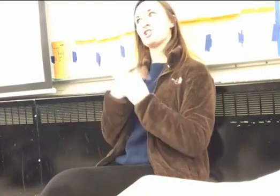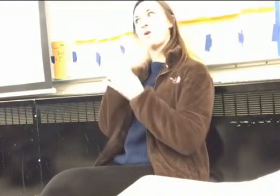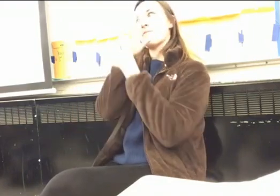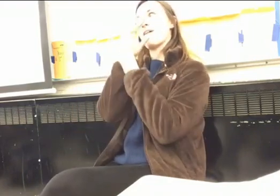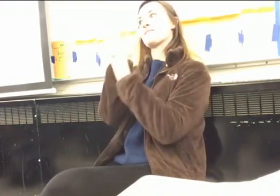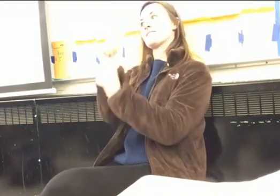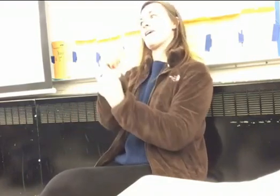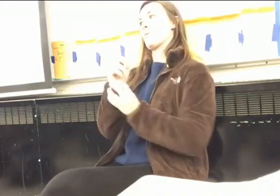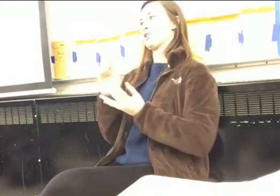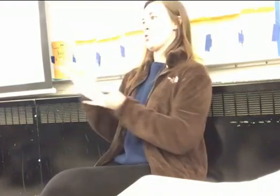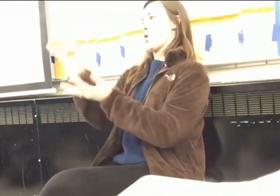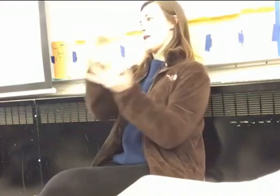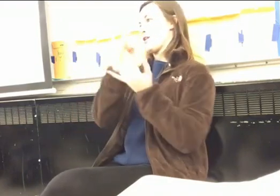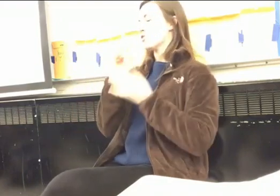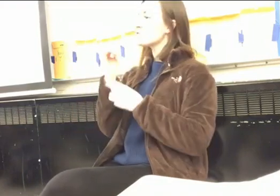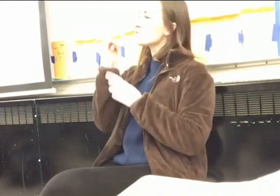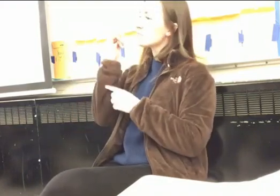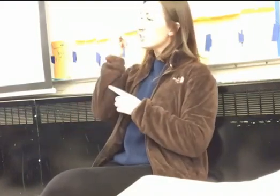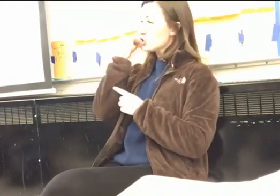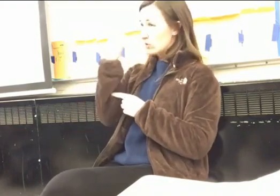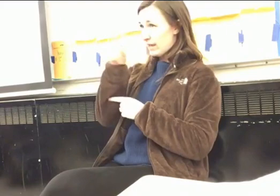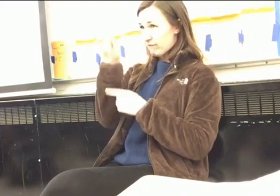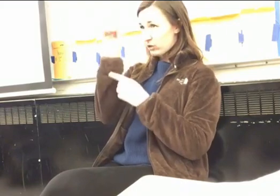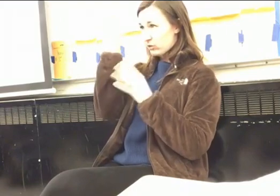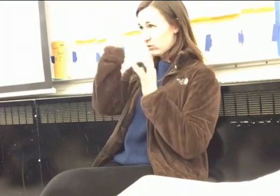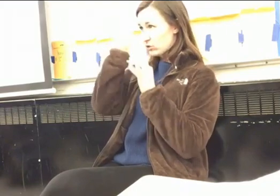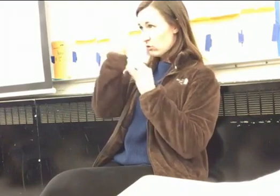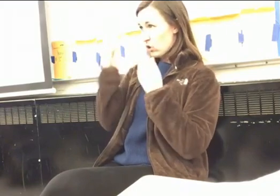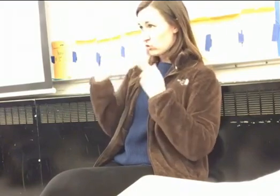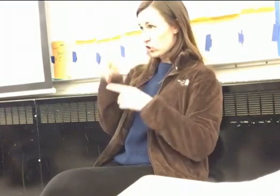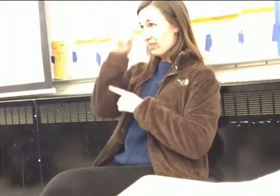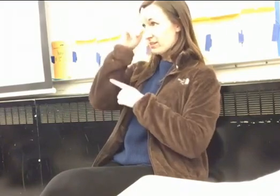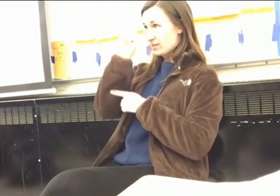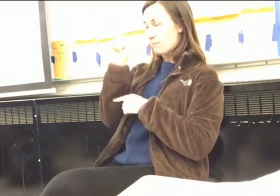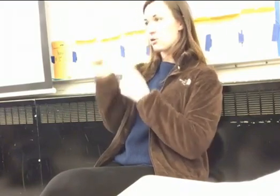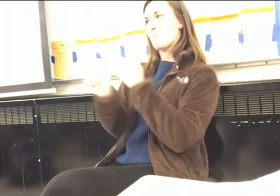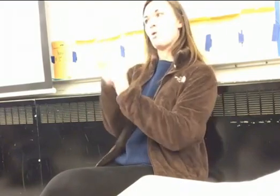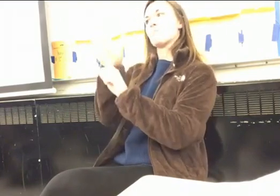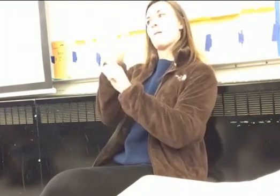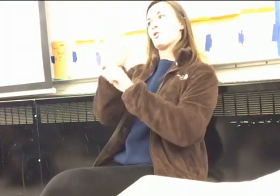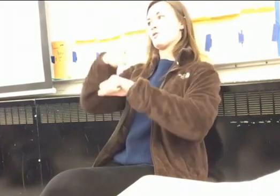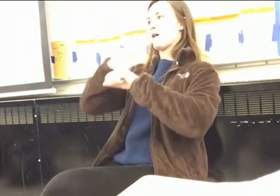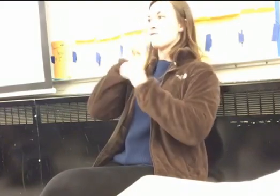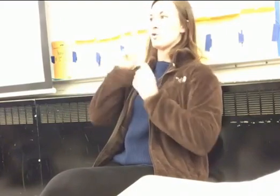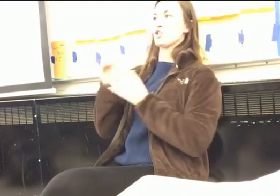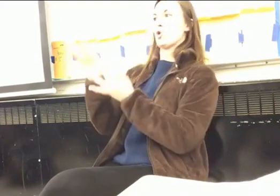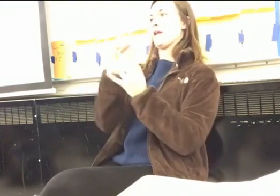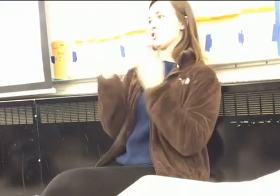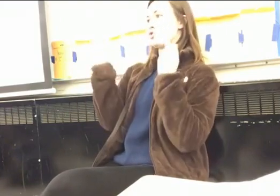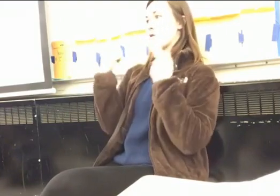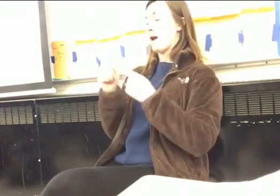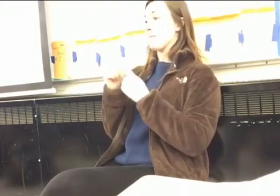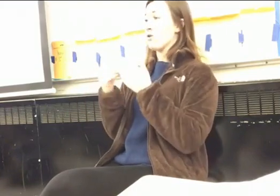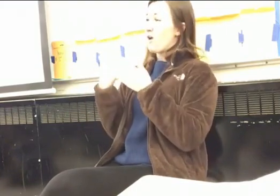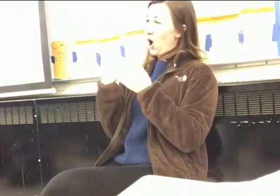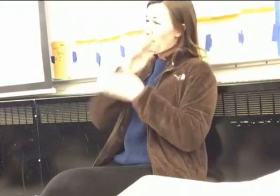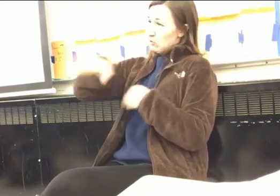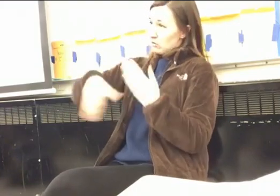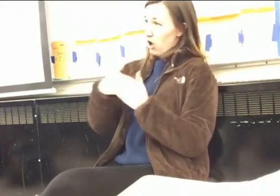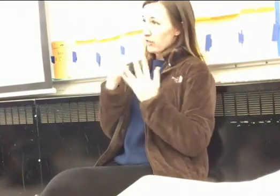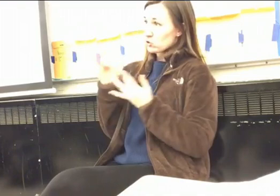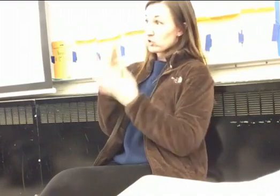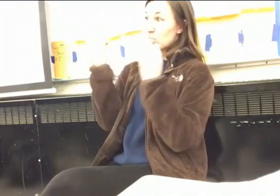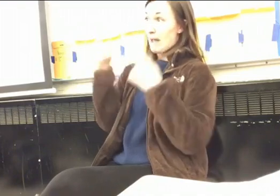in the summertime, that's going to be the most popular time when tornadoes are going to happen. Almost all the tornadoes in the United States, especially the most destructive